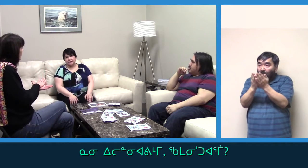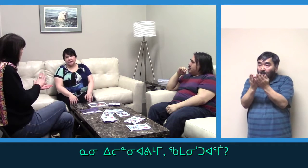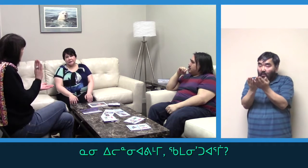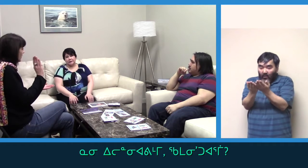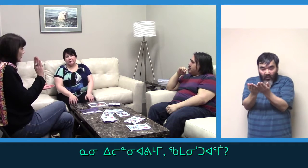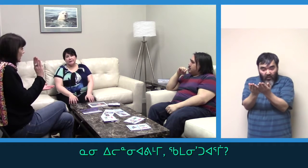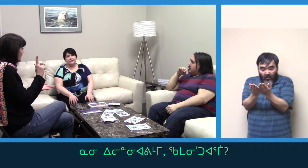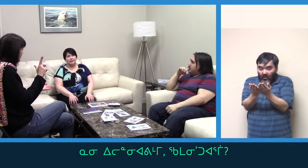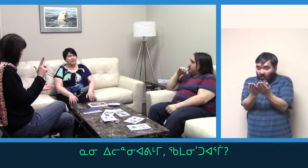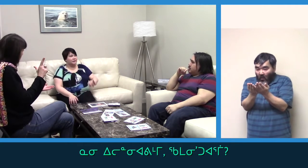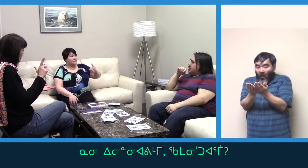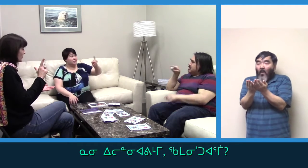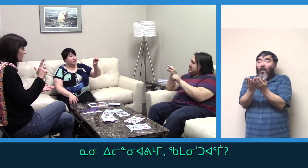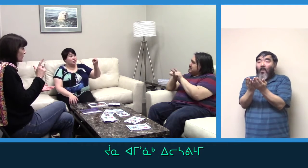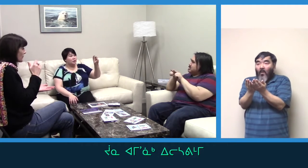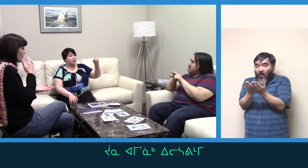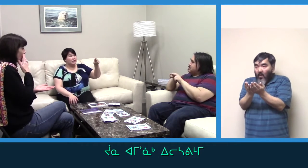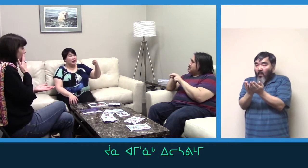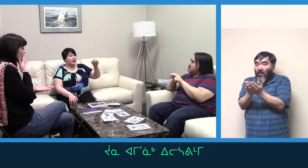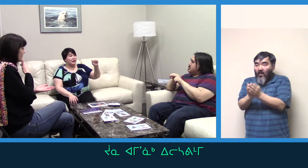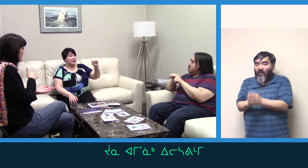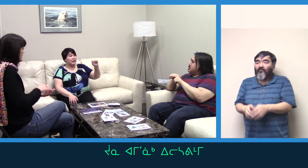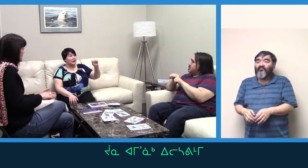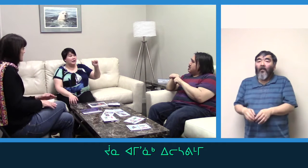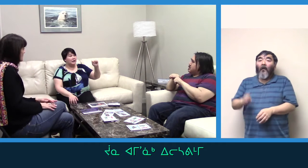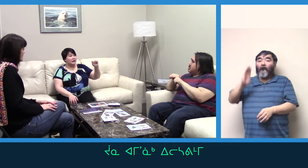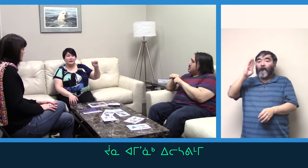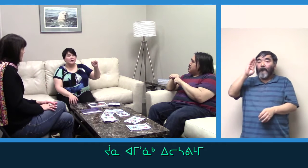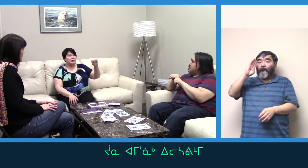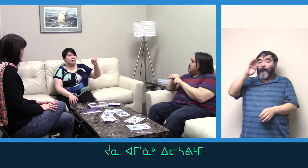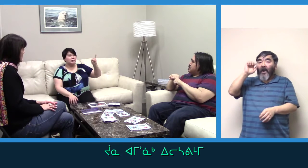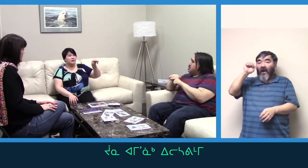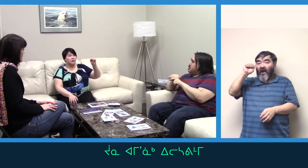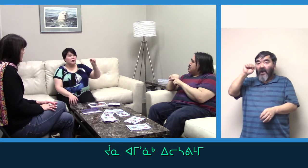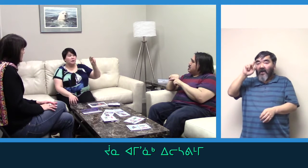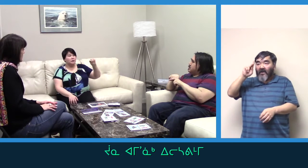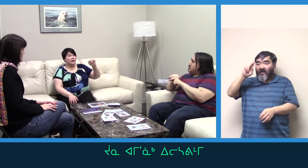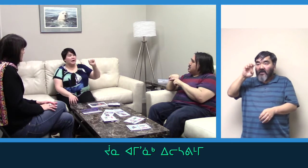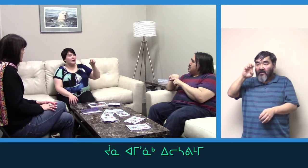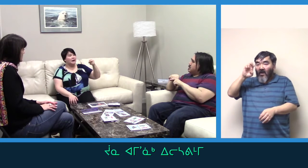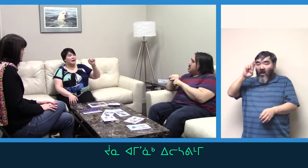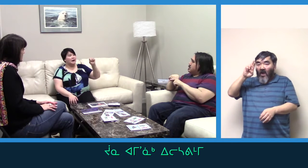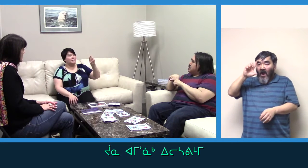the school? In Baker Lake? Jonah.